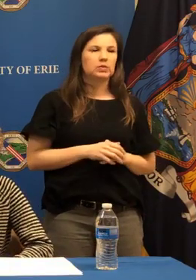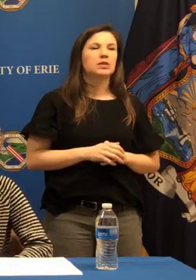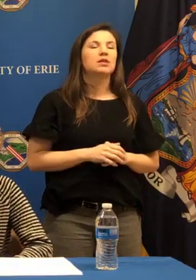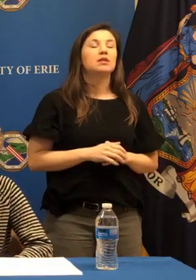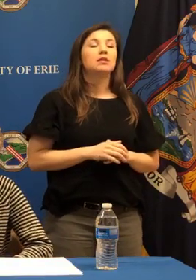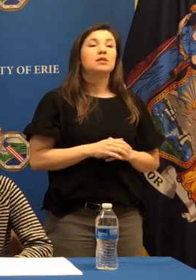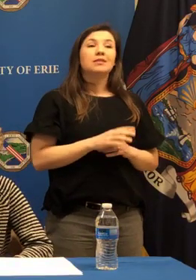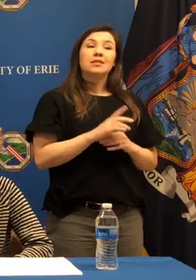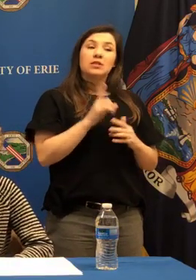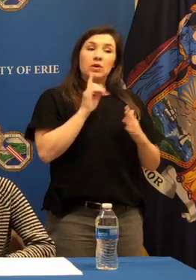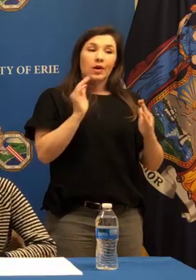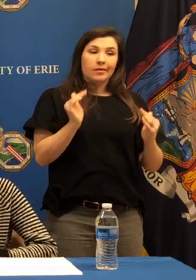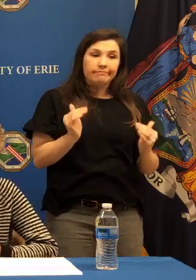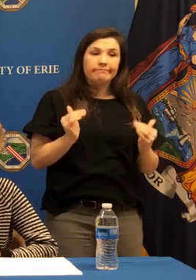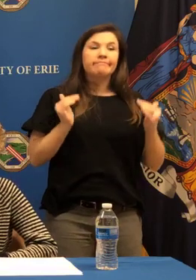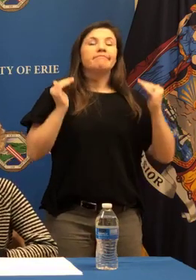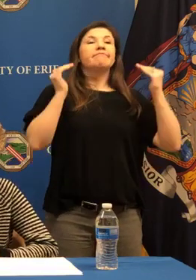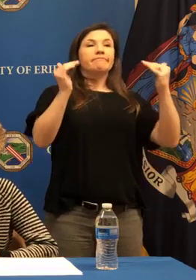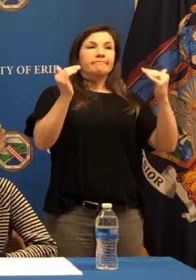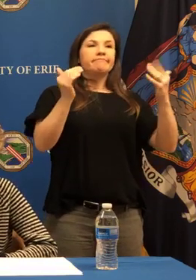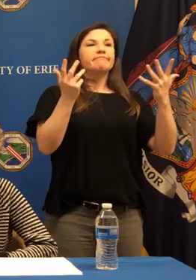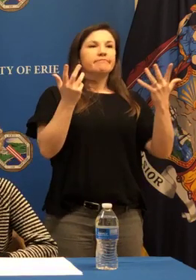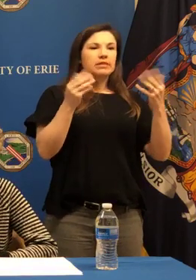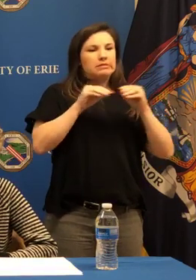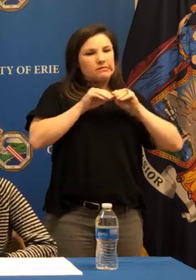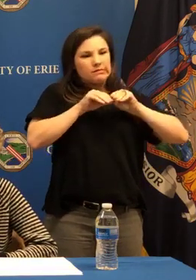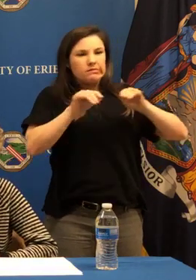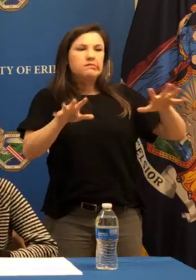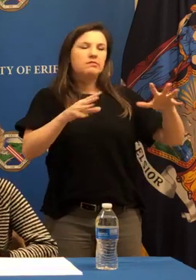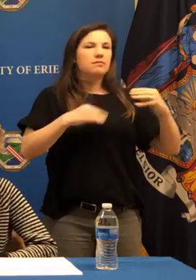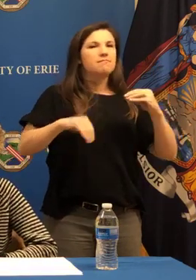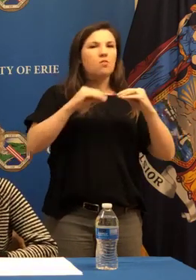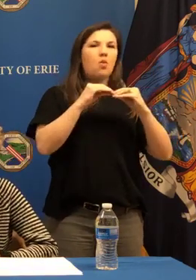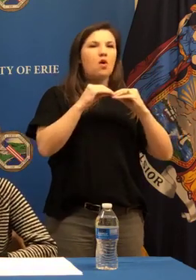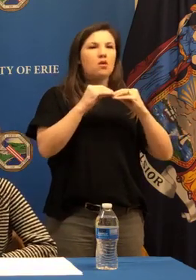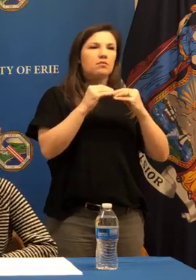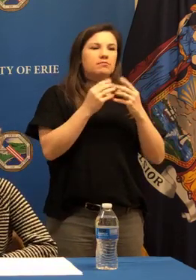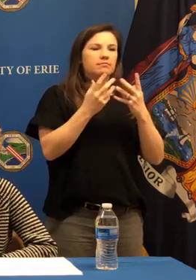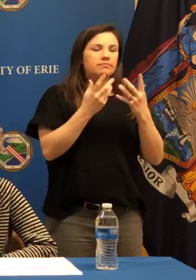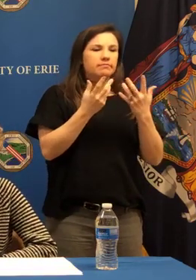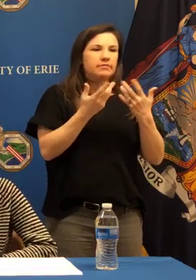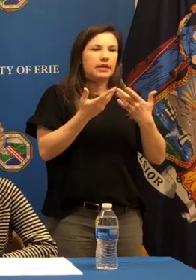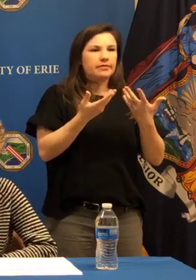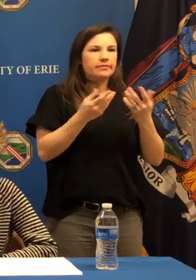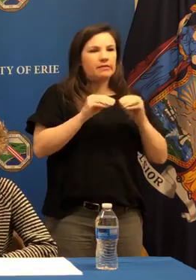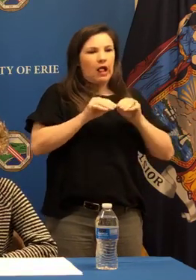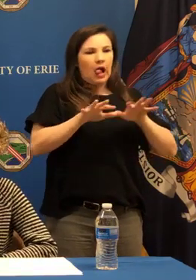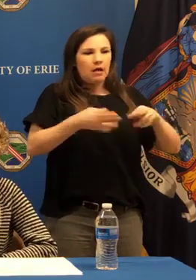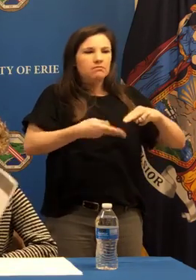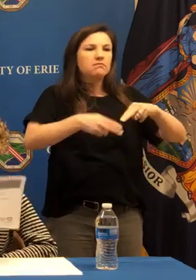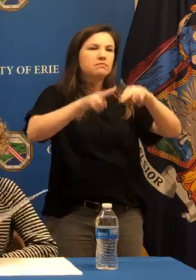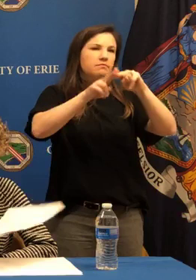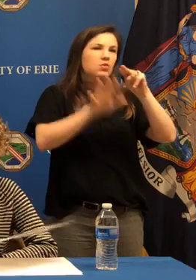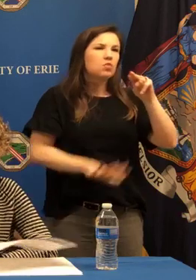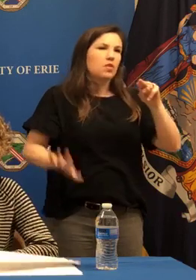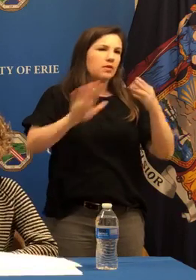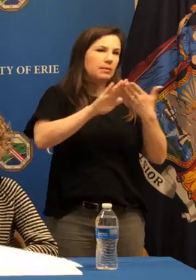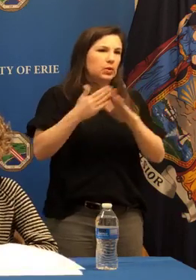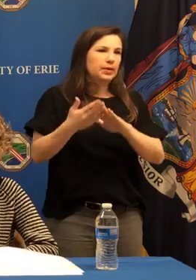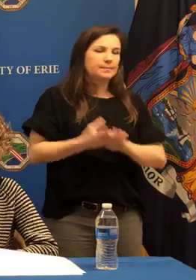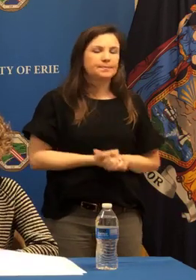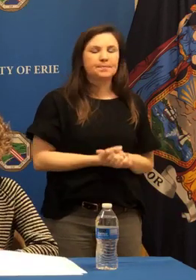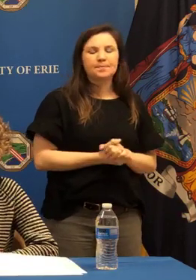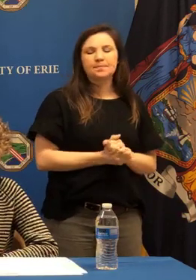seeing a higher level of acuity as the disease epidemic progresses in our community.